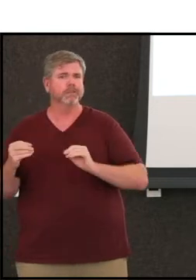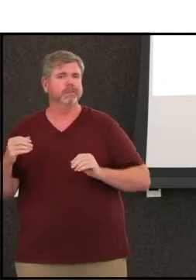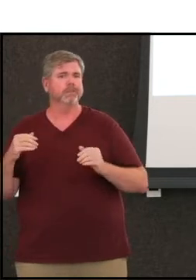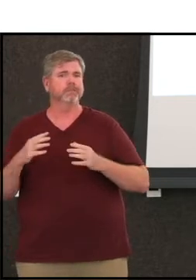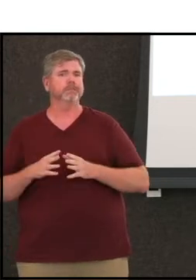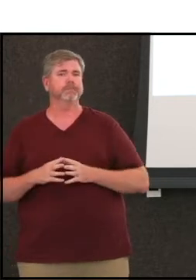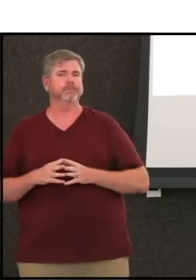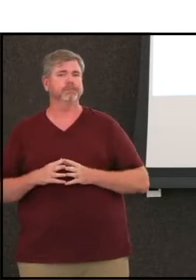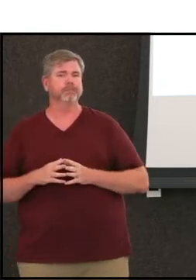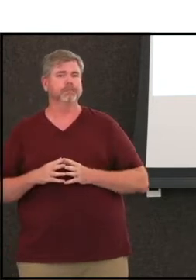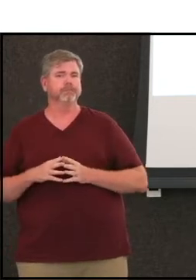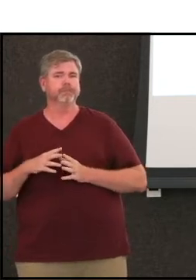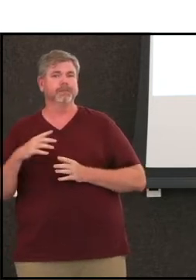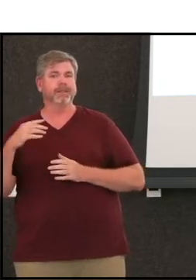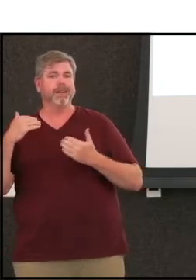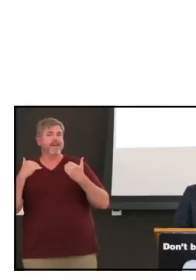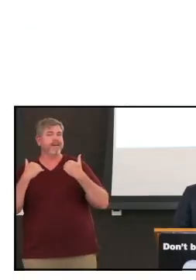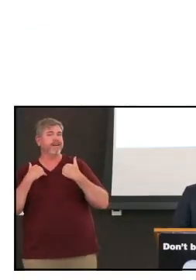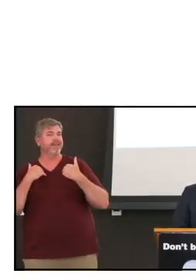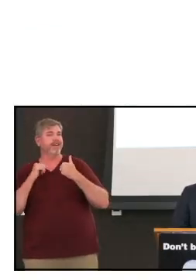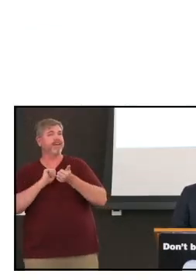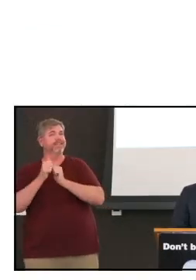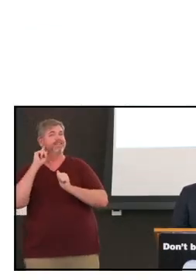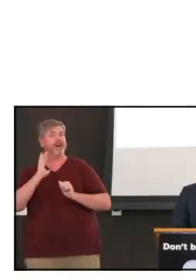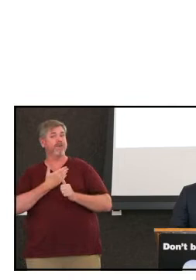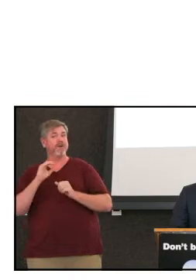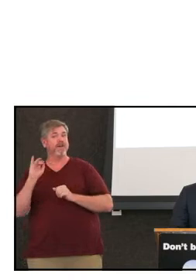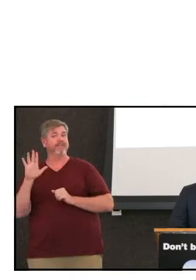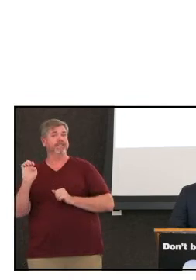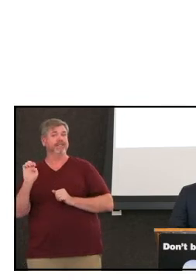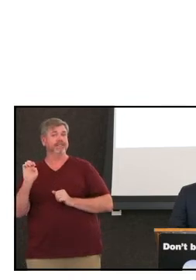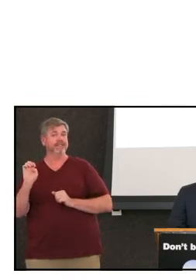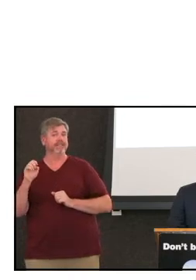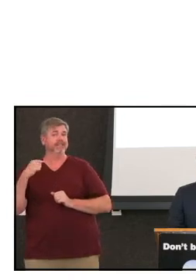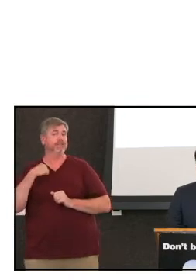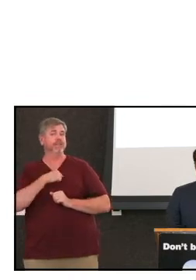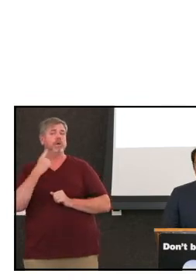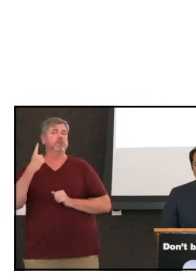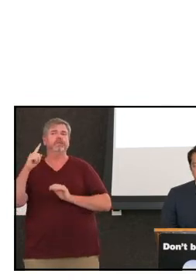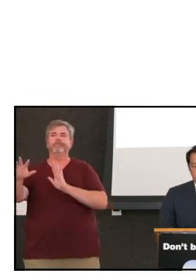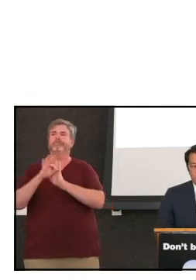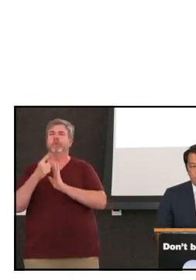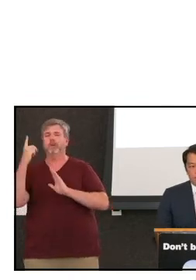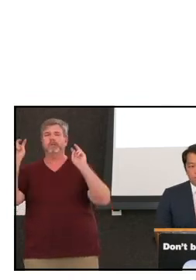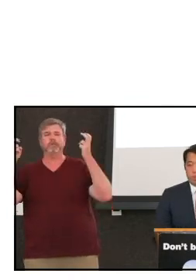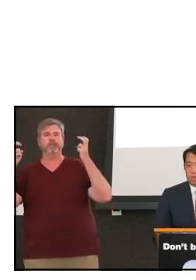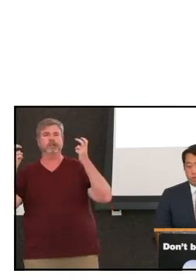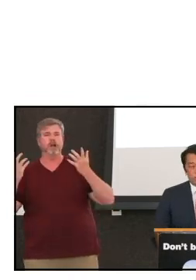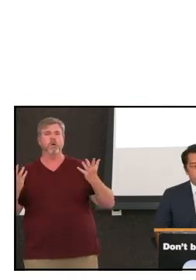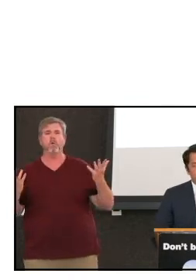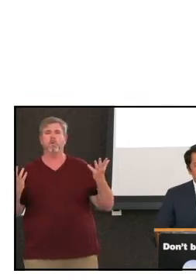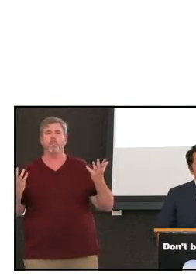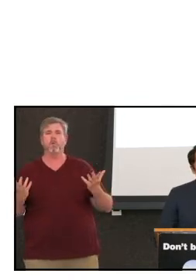contest for high school students, and every year there's a different topic. And this year's topic was, what is the face of fentanyl? And with the